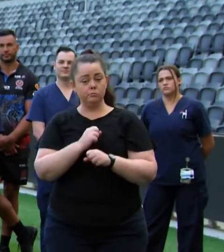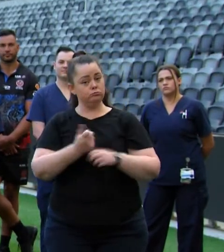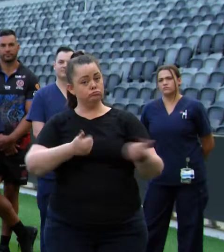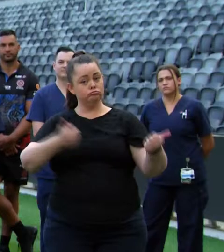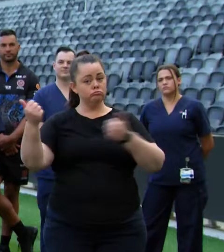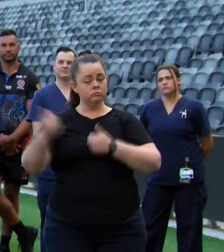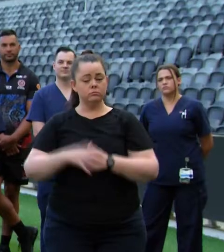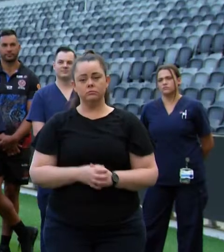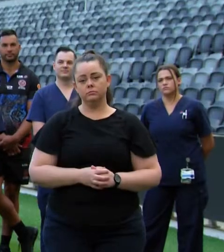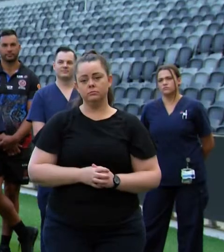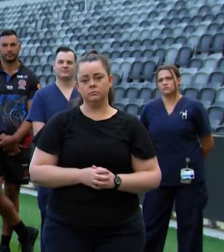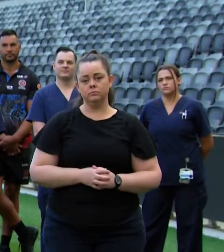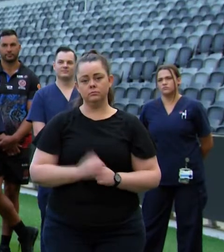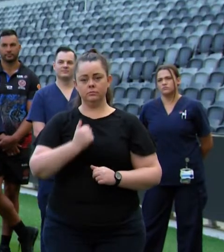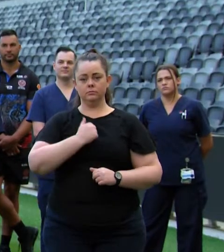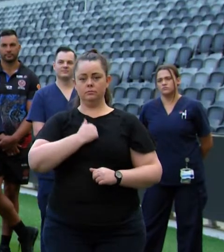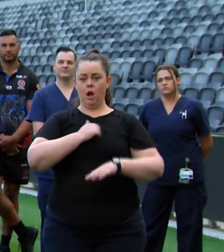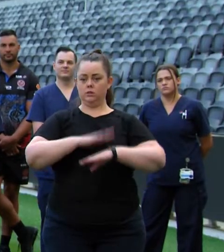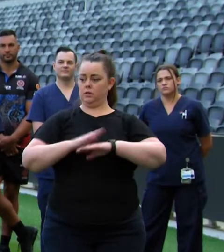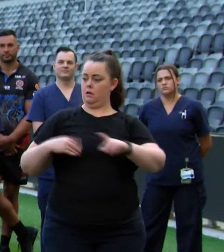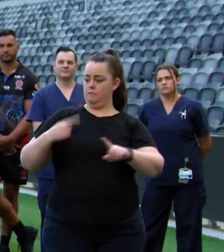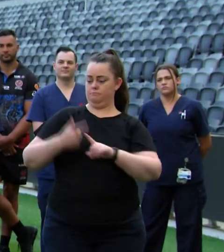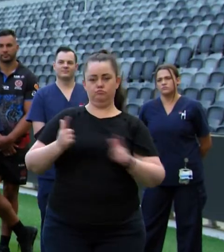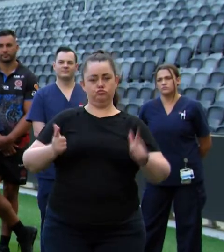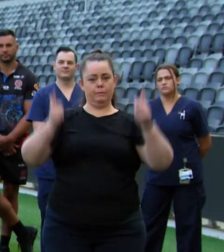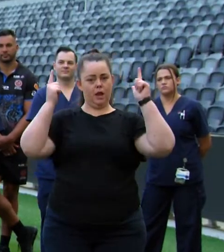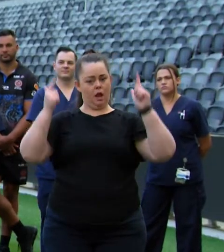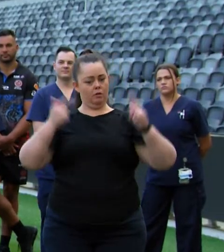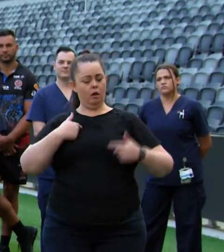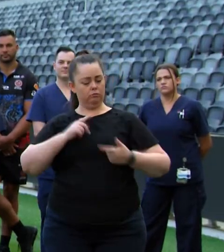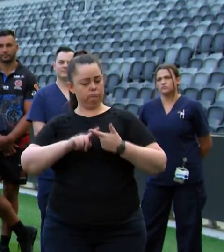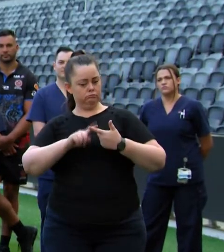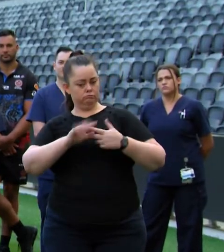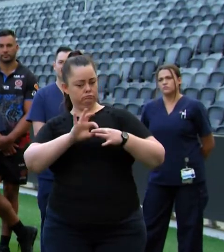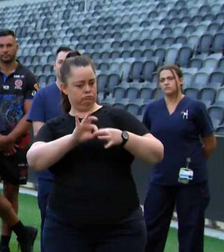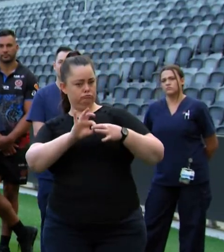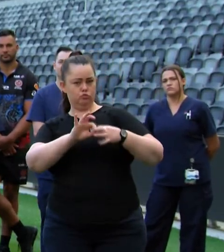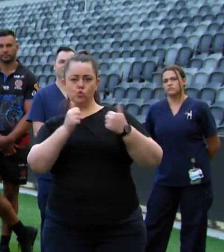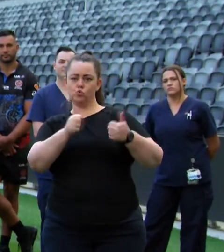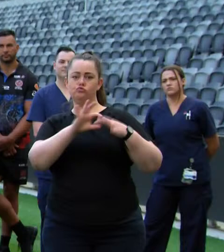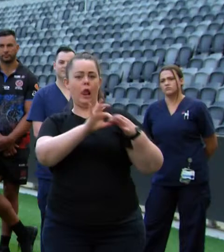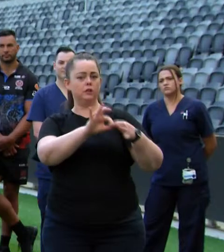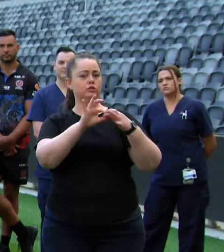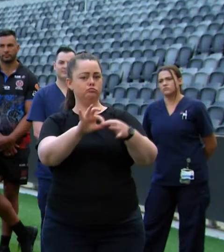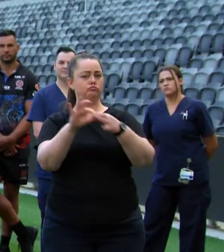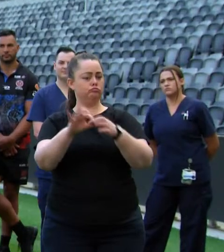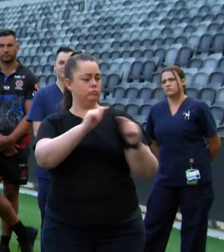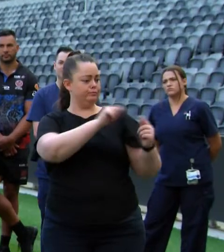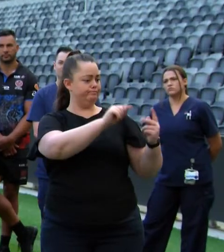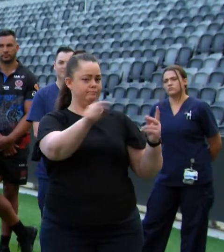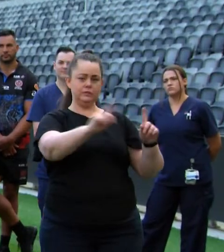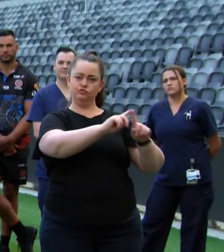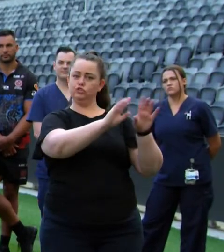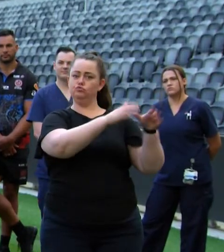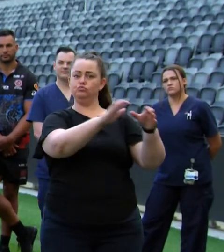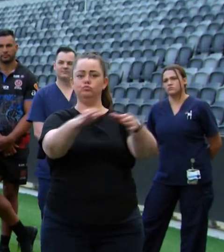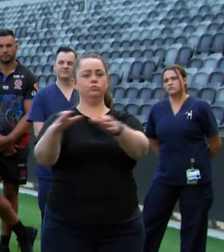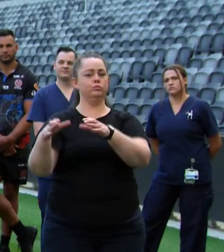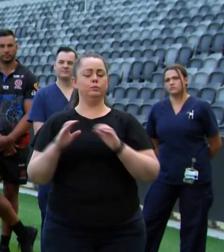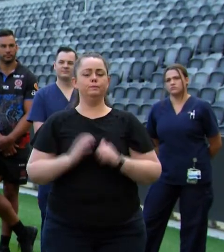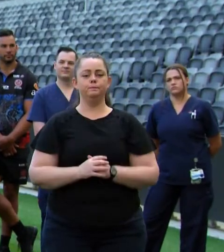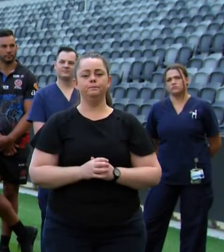as my time as Premier, I've continued that relationship and will do so going forward. And what I will say about those